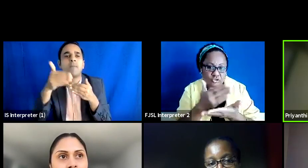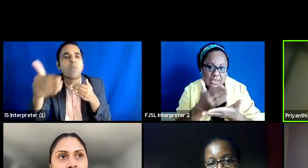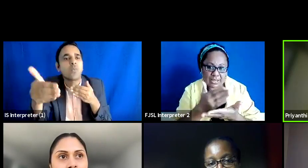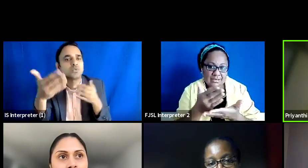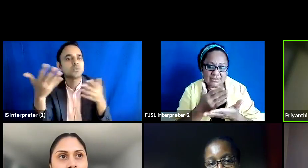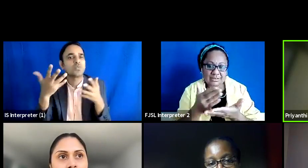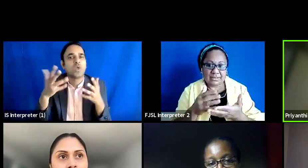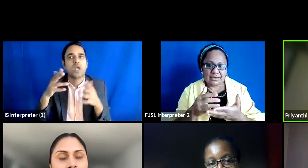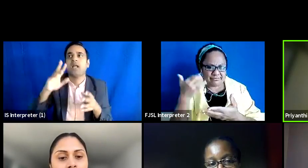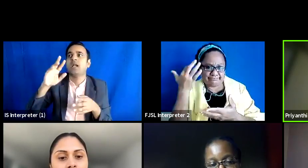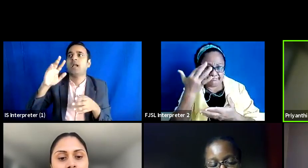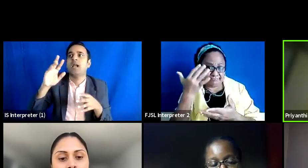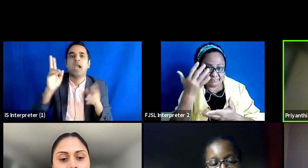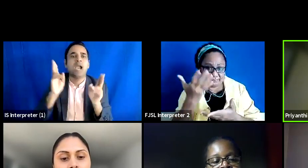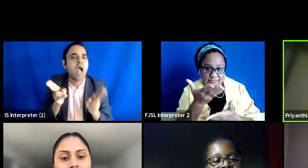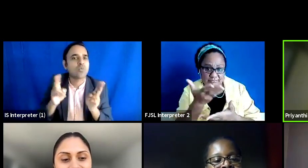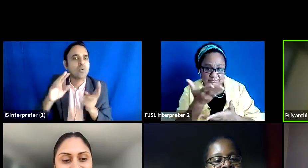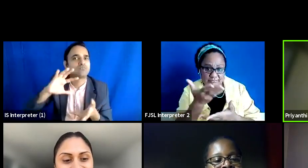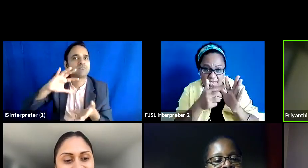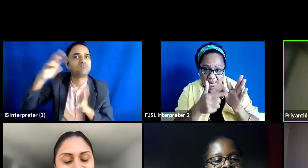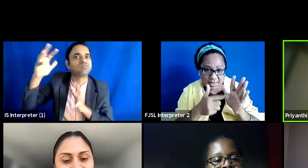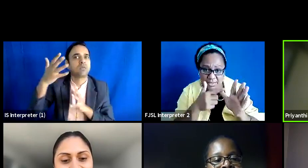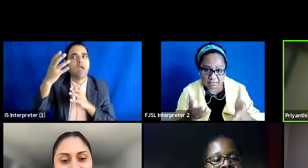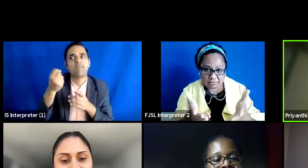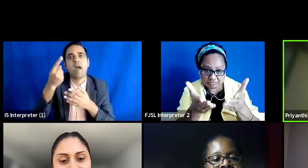Melania, you could go first.